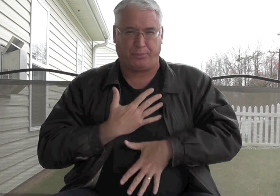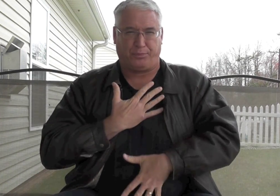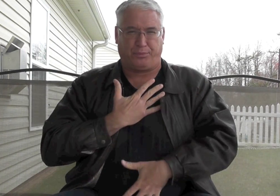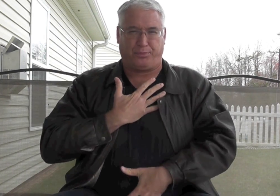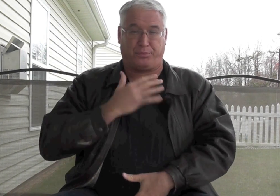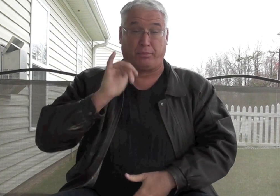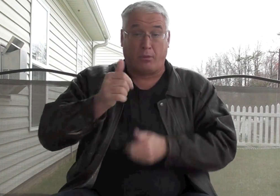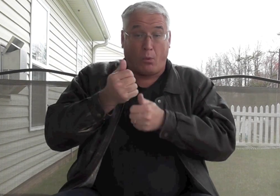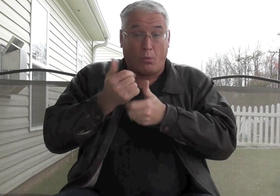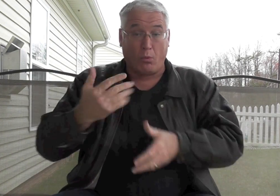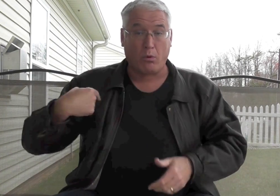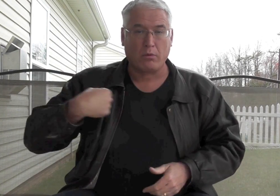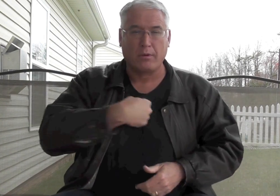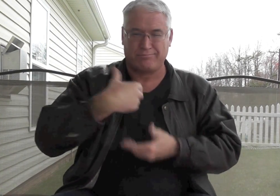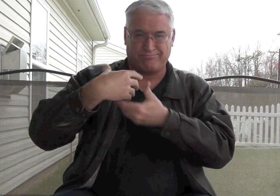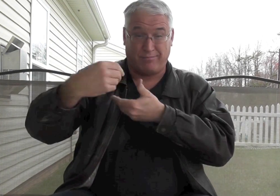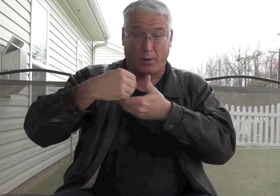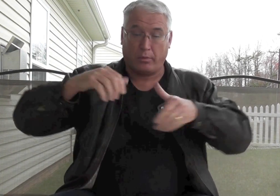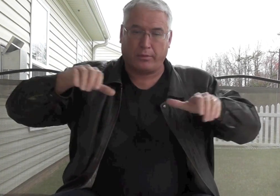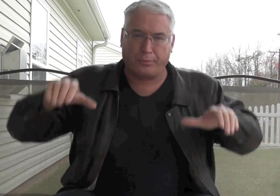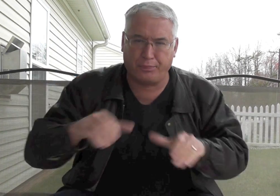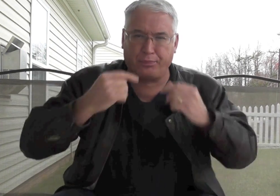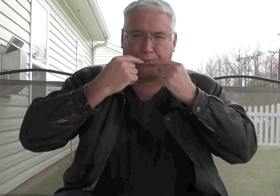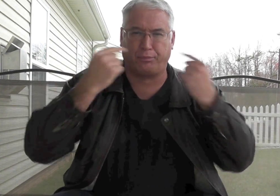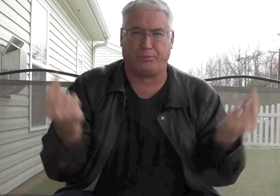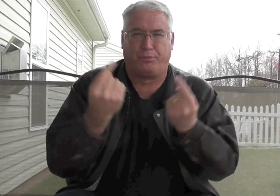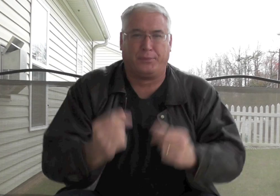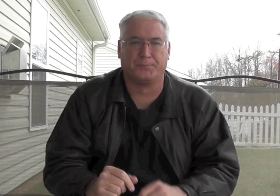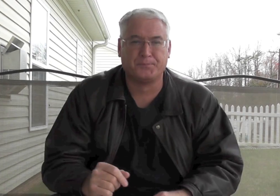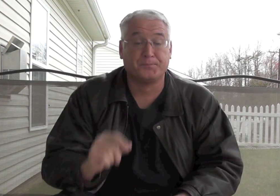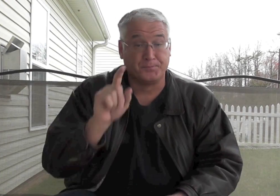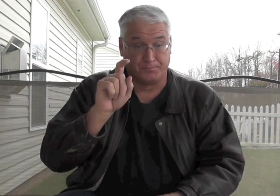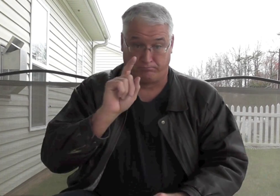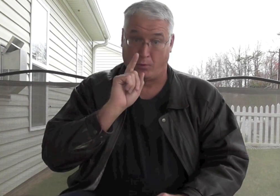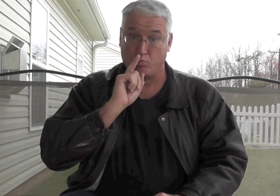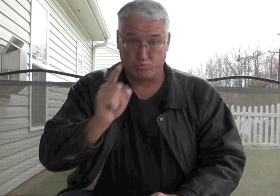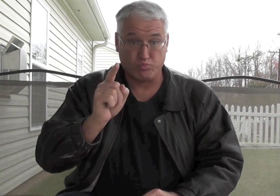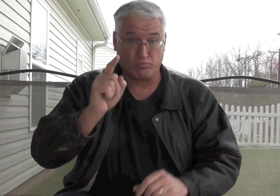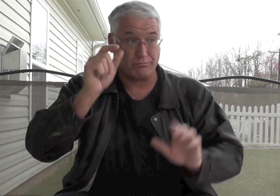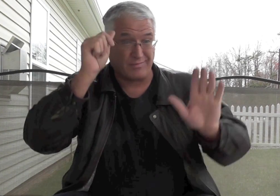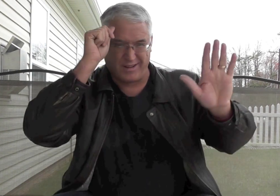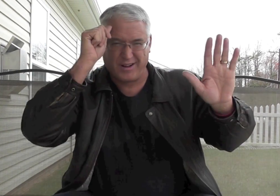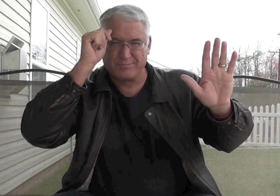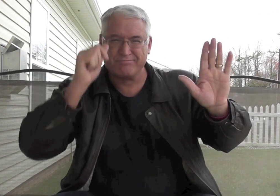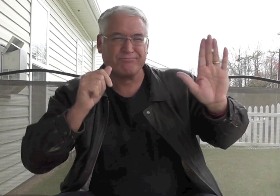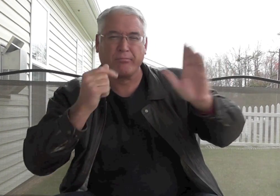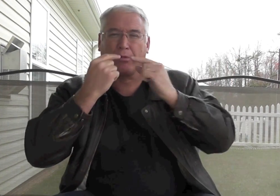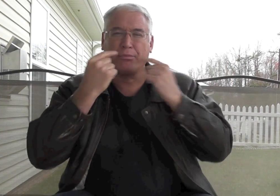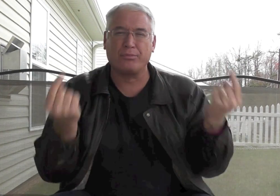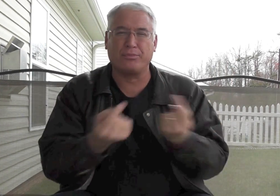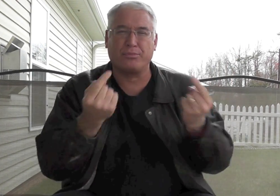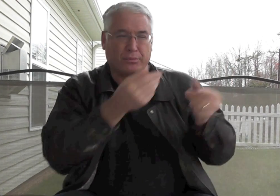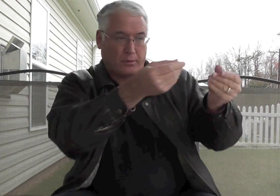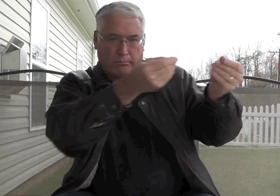sin. Sin goes through each of us. And that causes us to outwardly sin. Is it true that